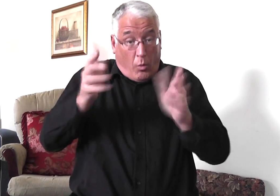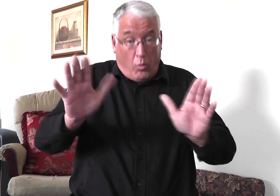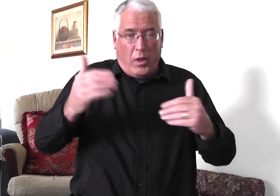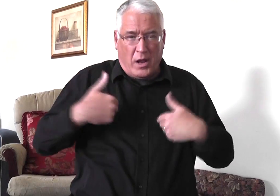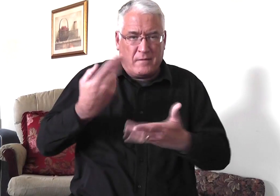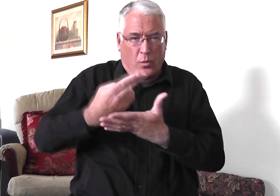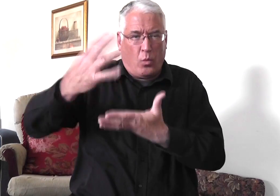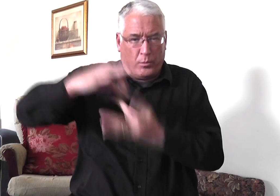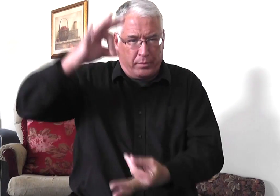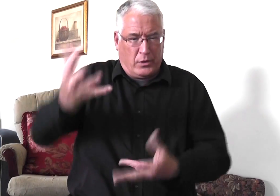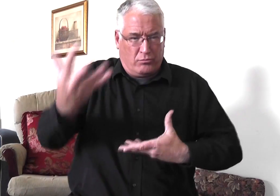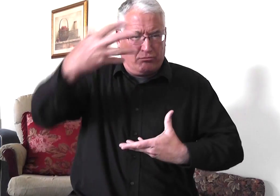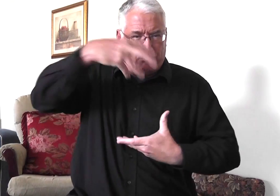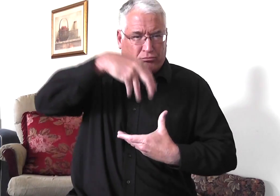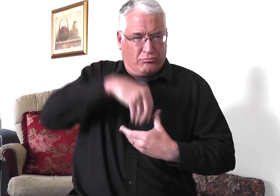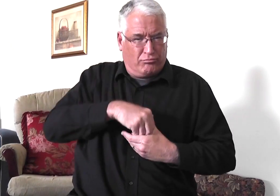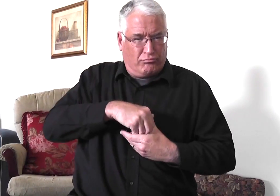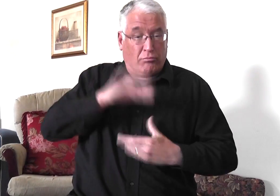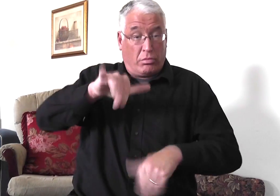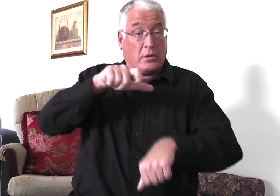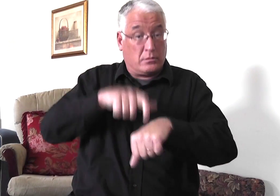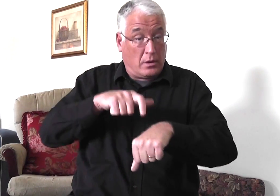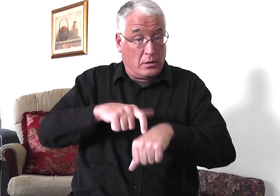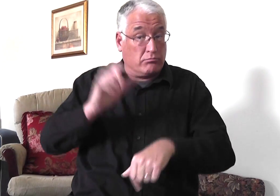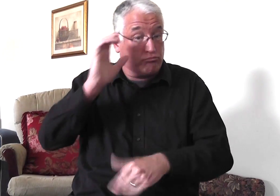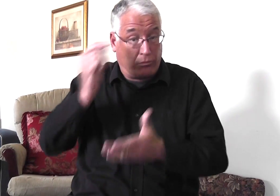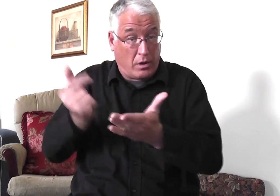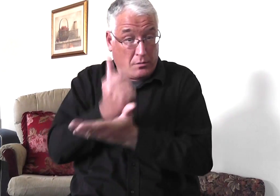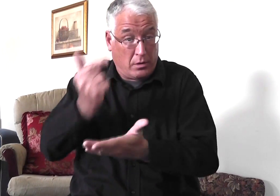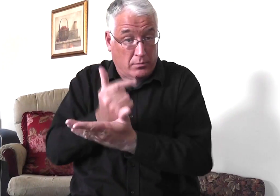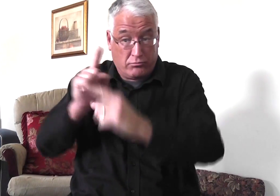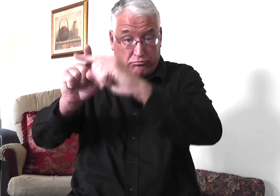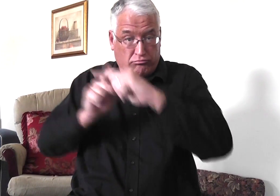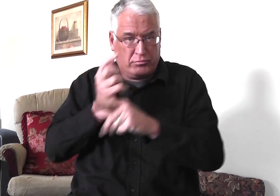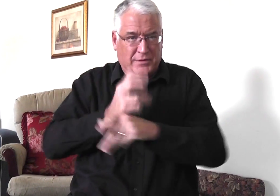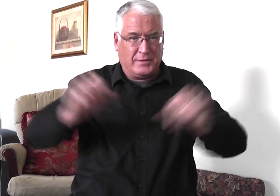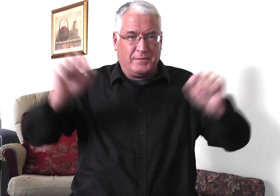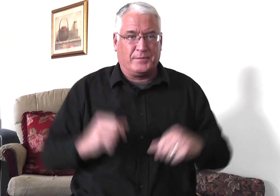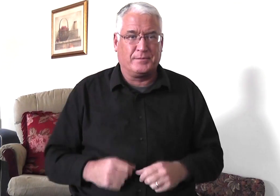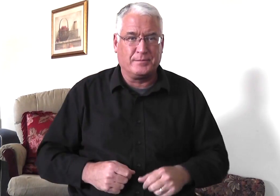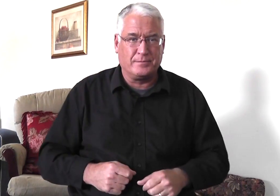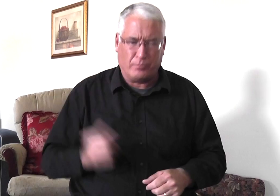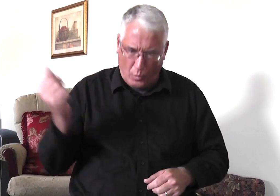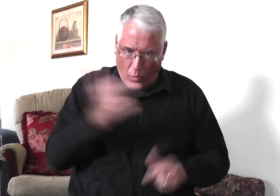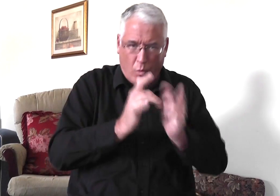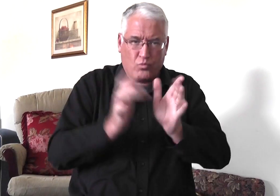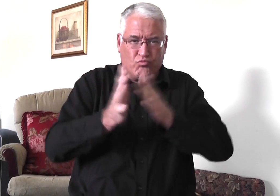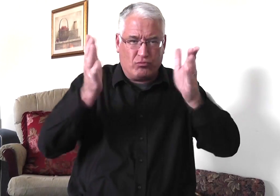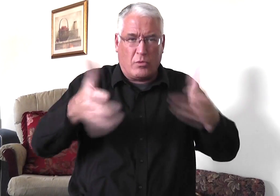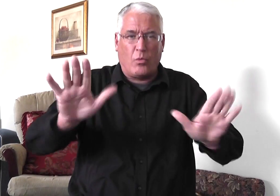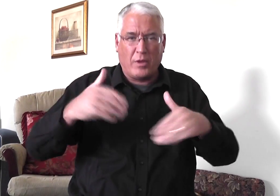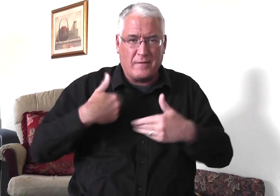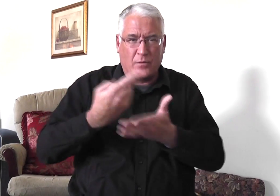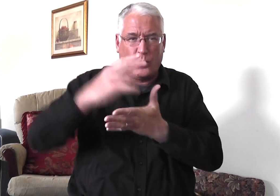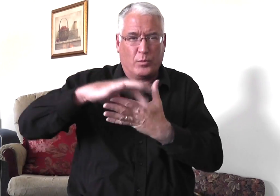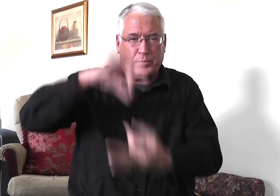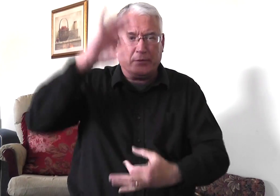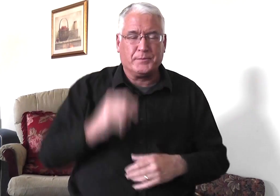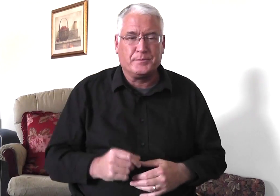All people have the Holy Spirit inside them at the time they accept Jesus as their Savior. The Holy